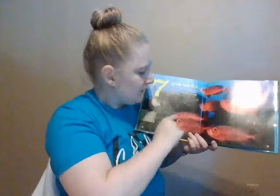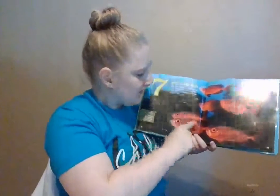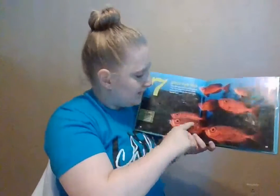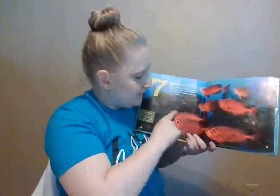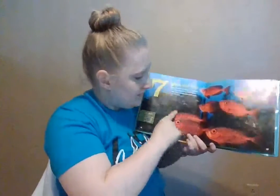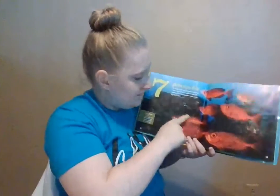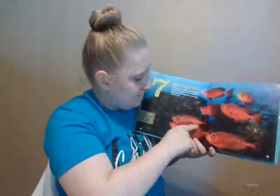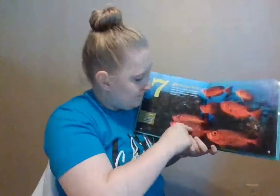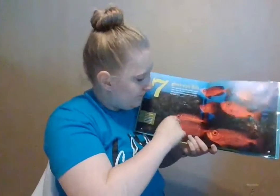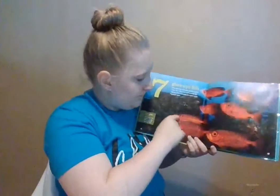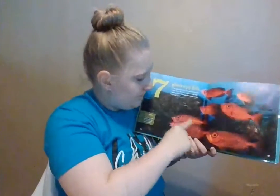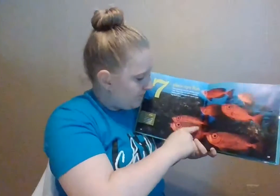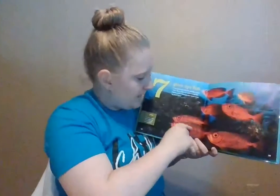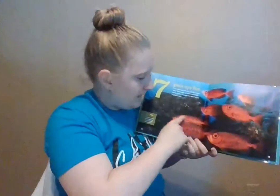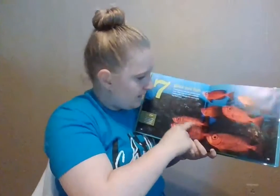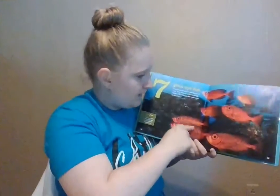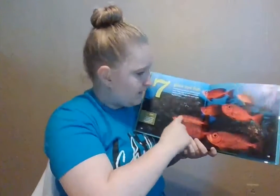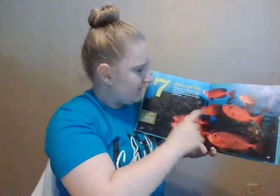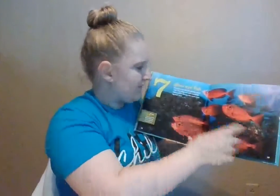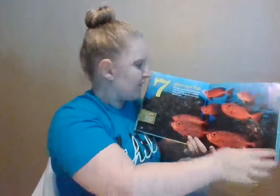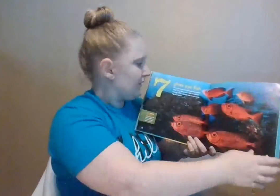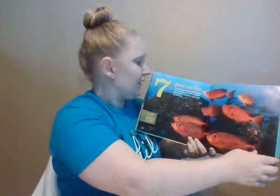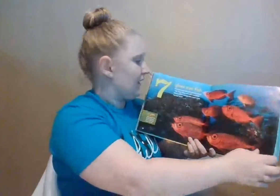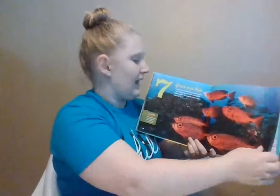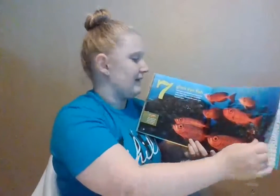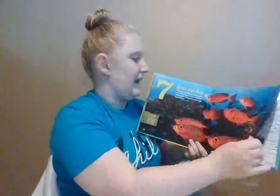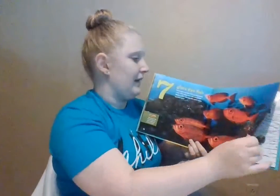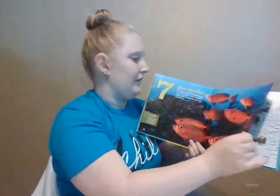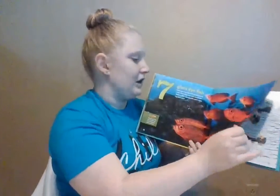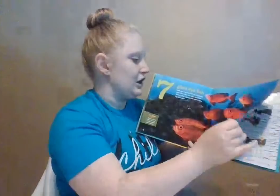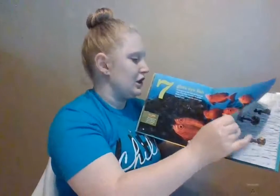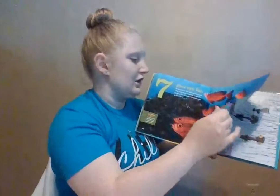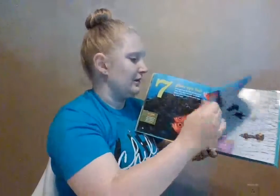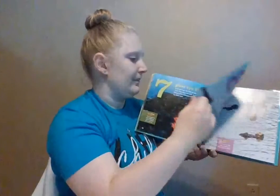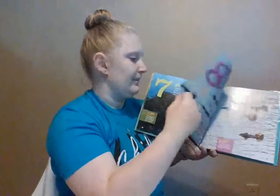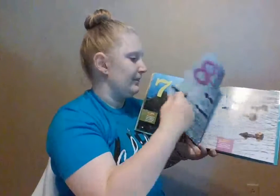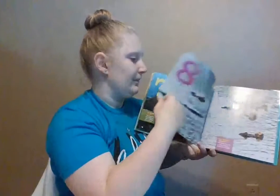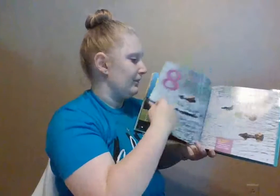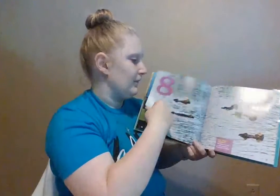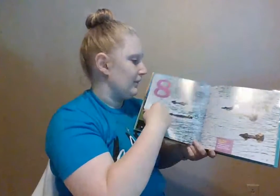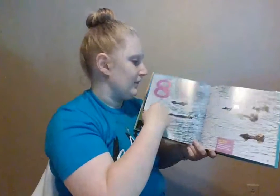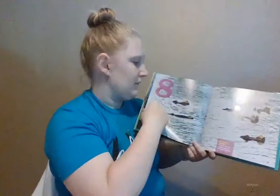these must be big glass-eye fish.